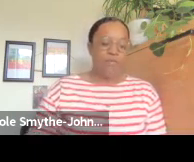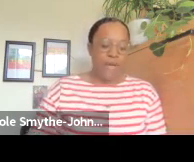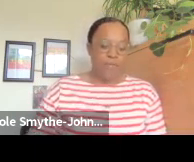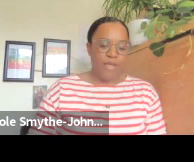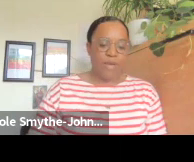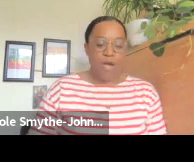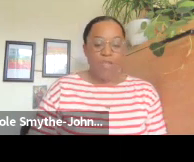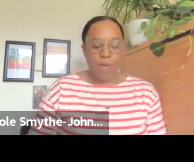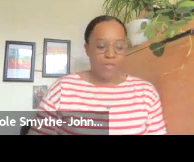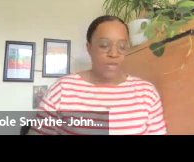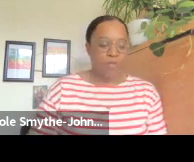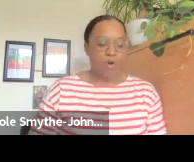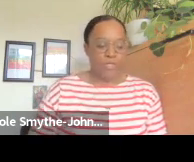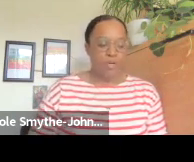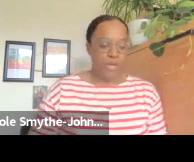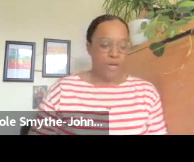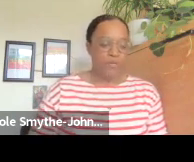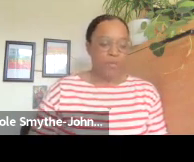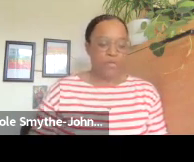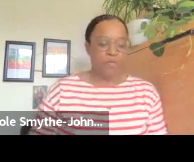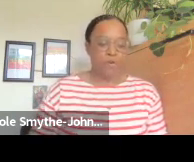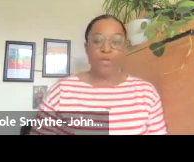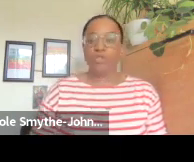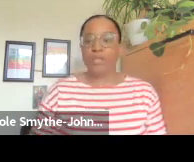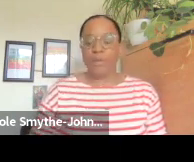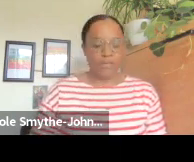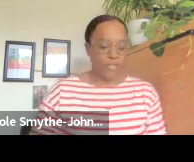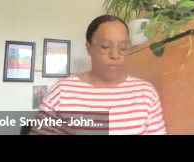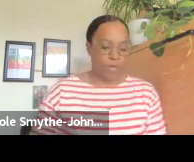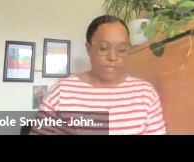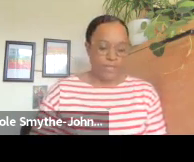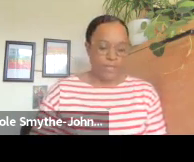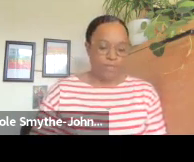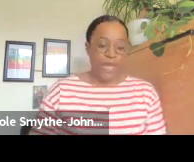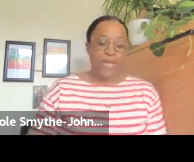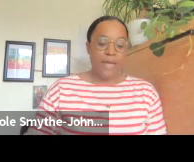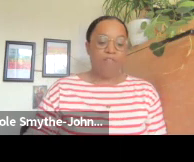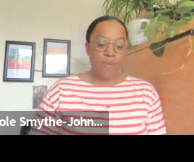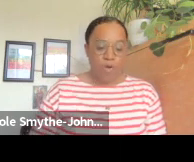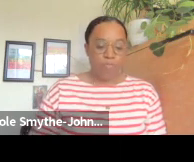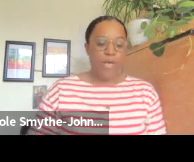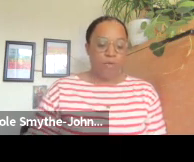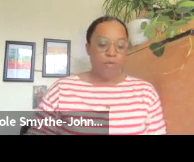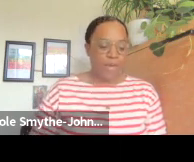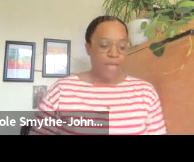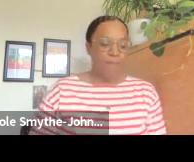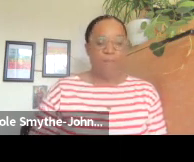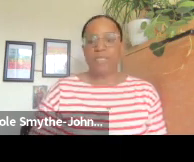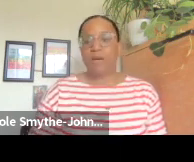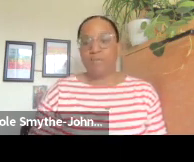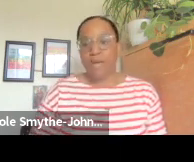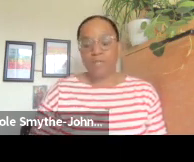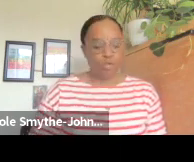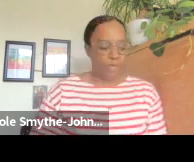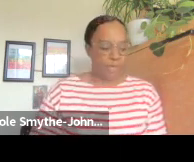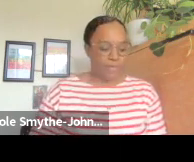also defined by the many other plants that were brought to Jamaica as part of colonial transplantation projects, yet have become and remain emblematic